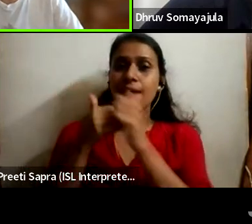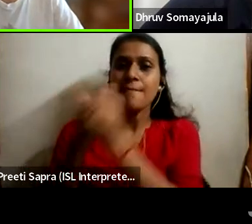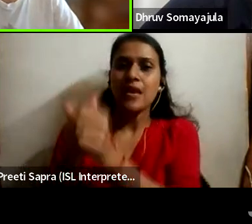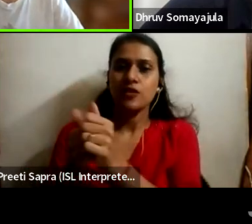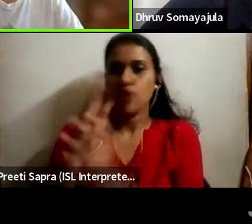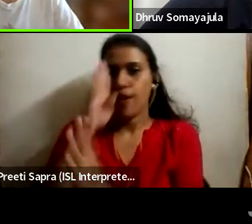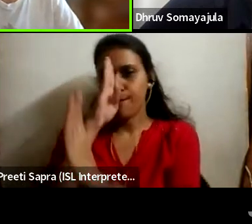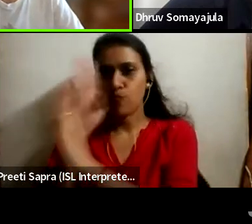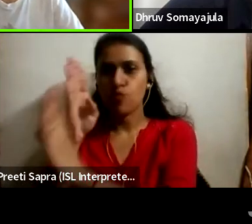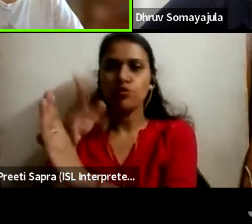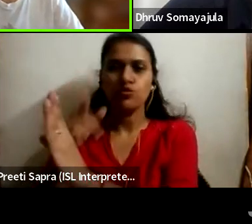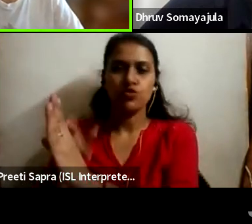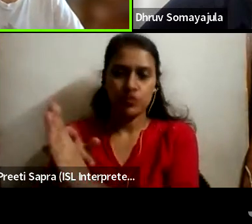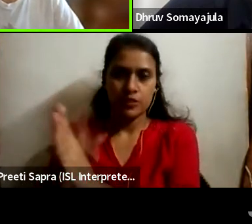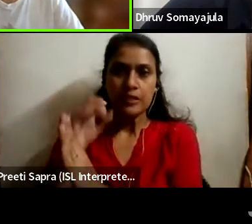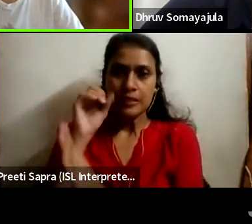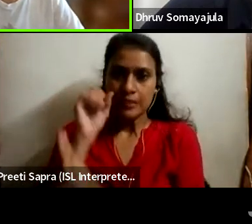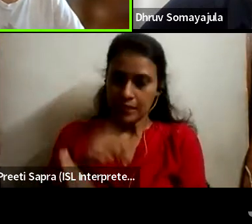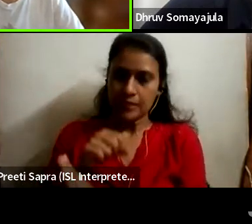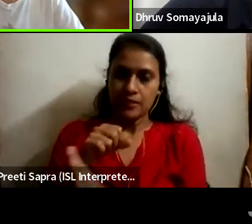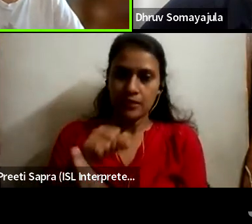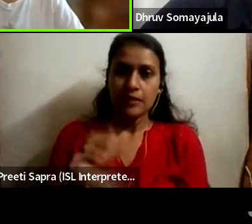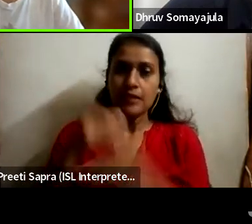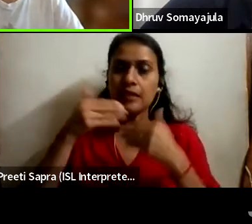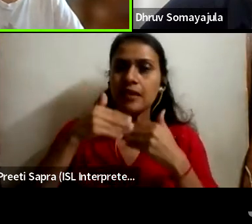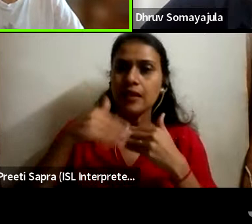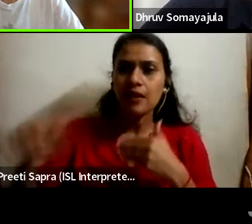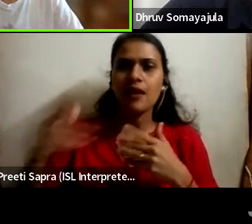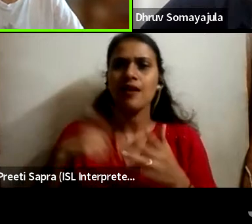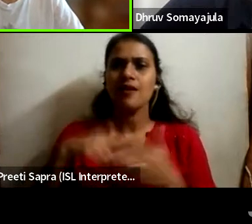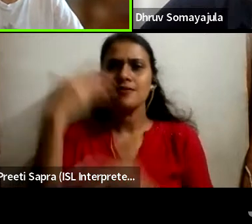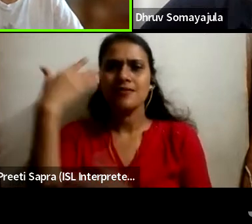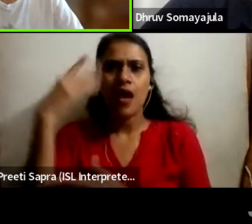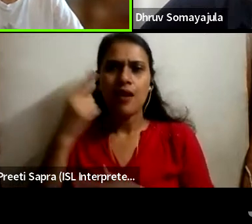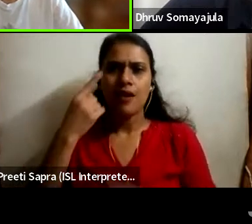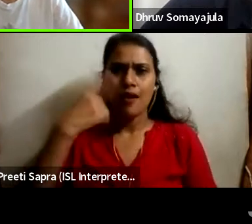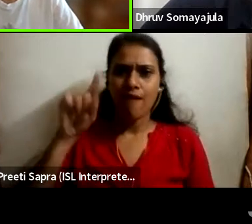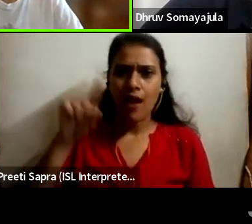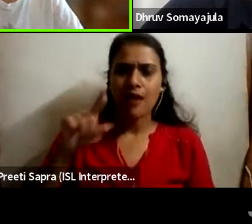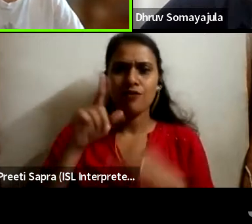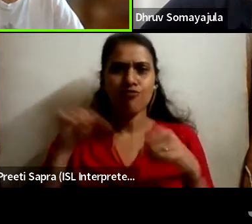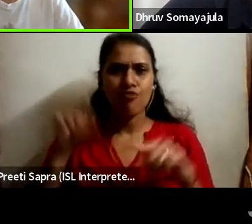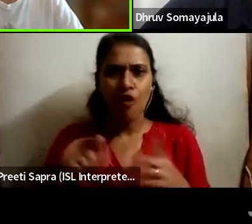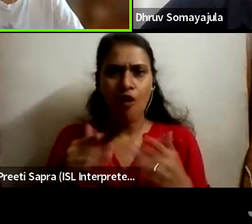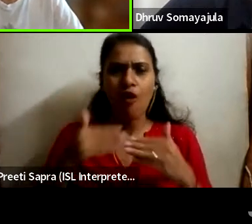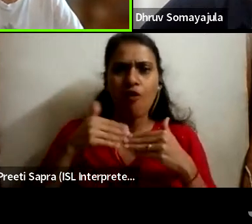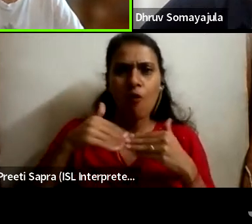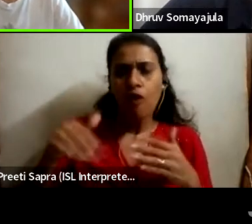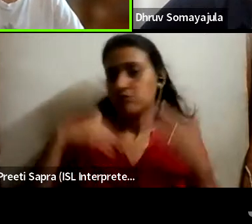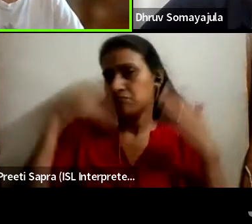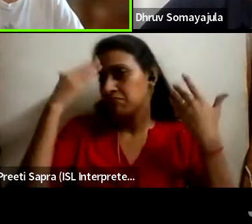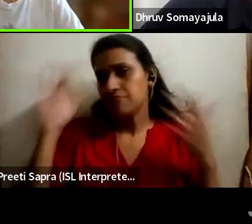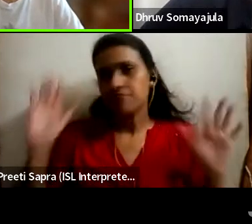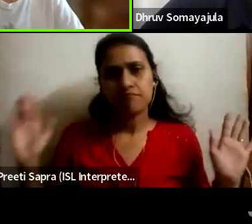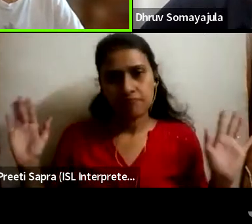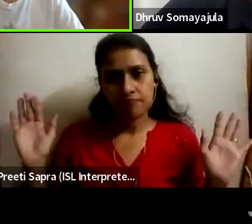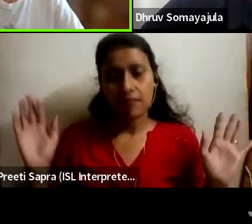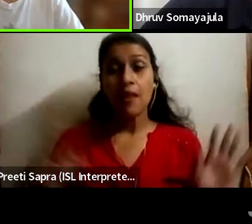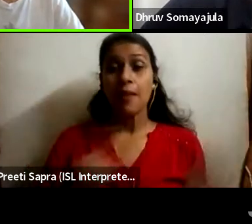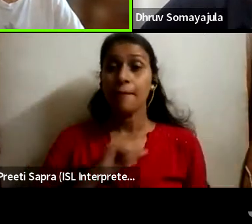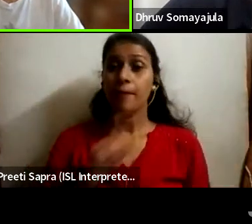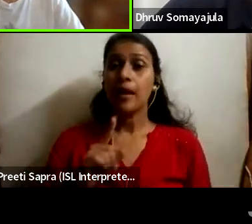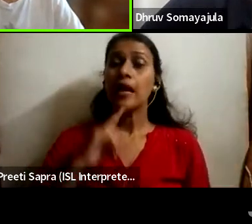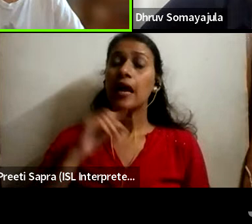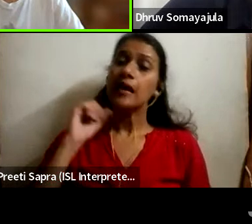help drive consistency. Whether the standards are going to be correct, comprehensive, we don't know yet, but I think at